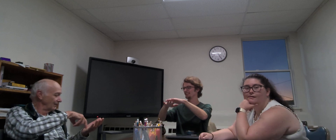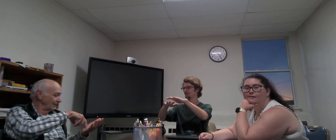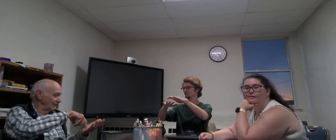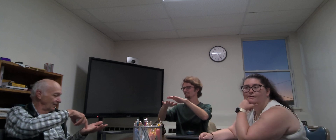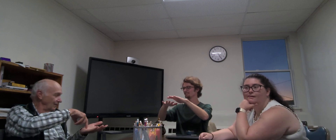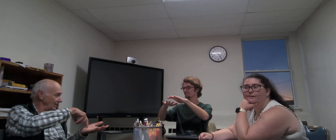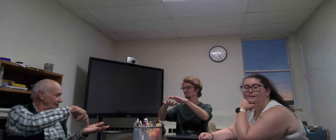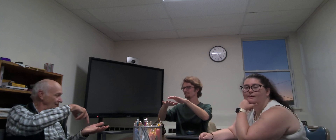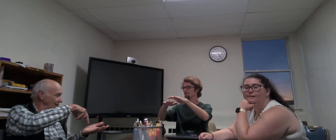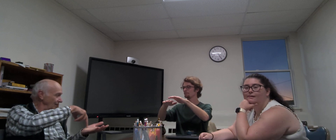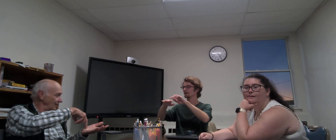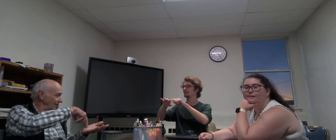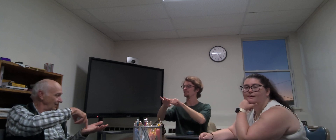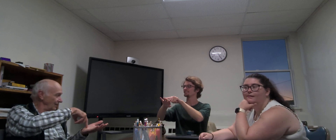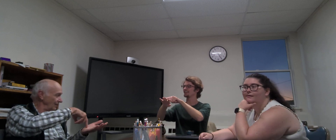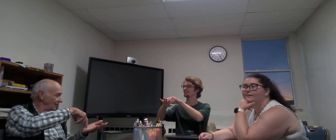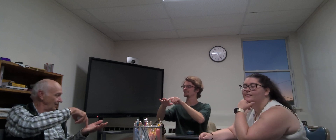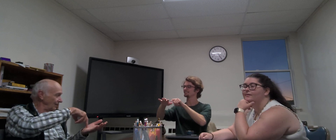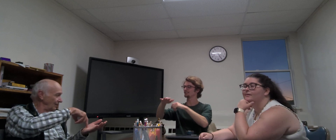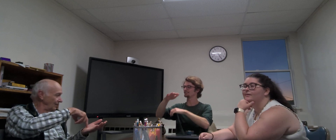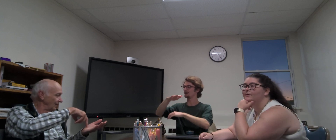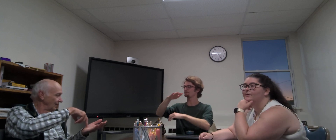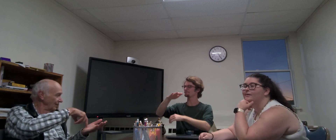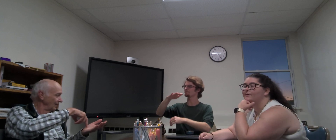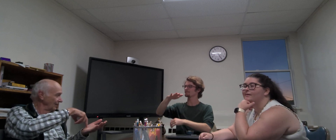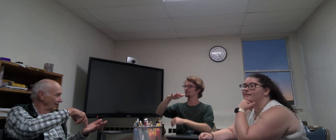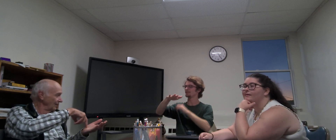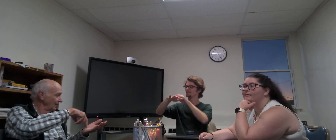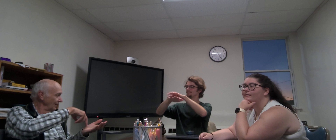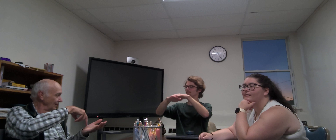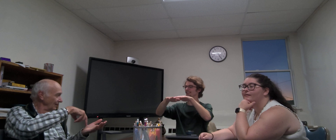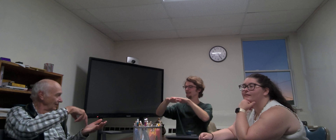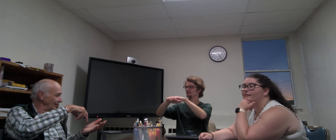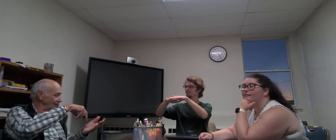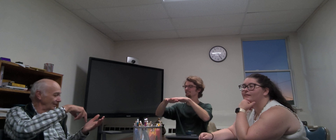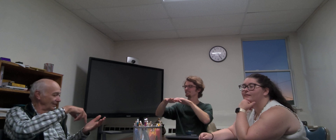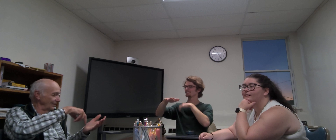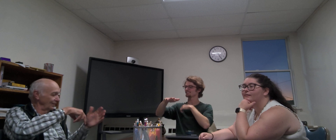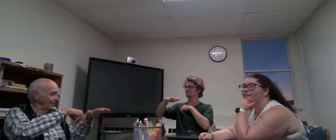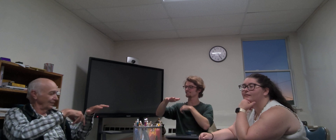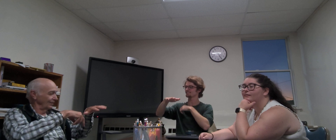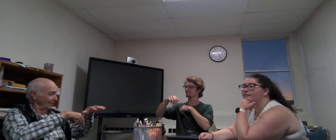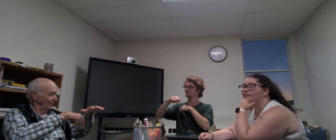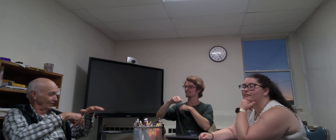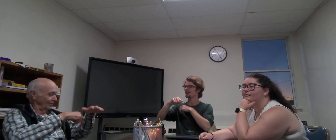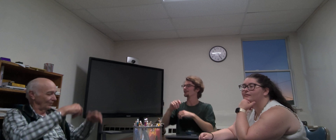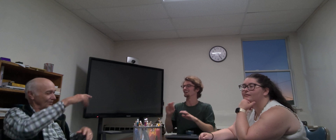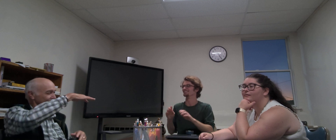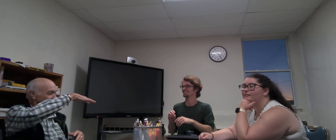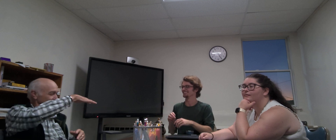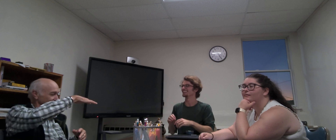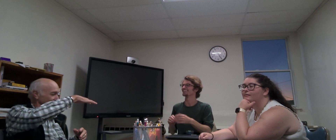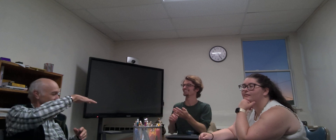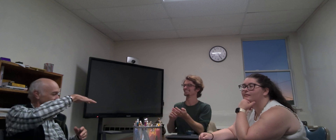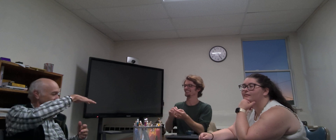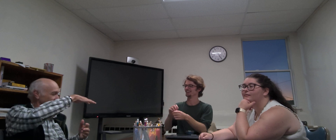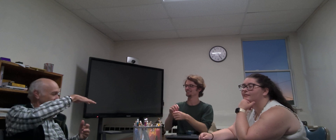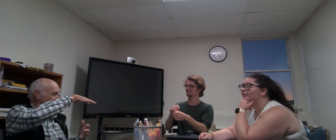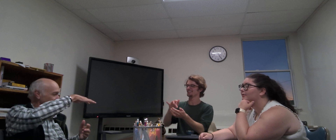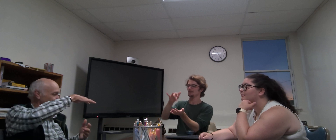out. Oh, maybe this that's what you hand said, I on can't top. remember, but it was like, That's okay, okay. I'm With all supposed your to, I'm fingers. giving you Right. it's too Yeah, yeah, quick, there you Okay. go. you're supposed to Okay.